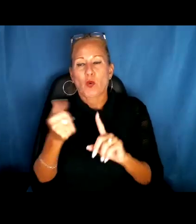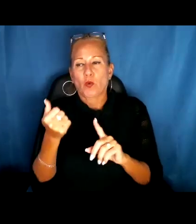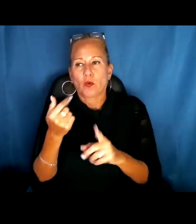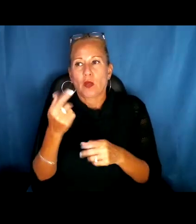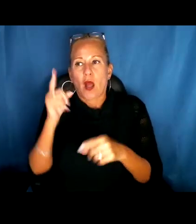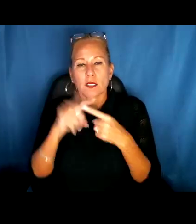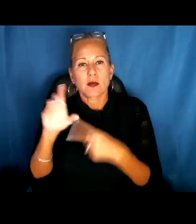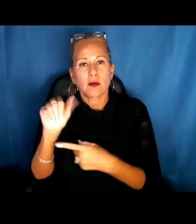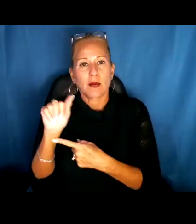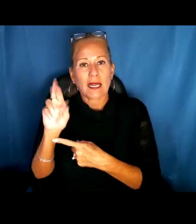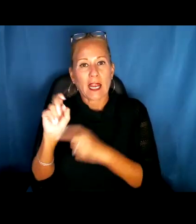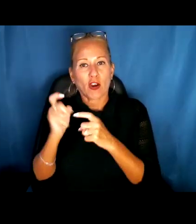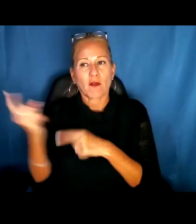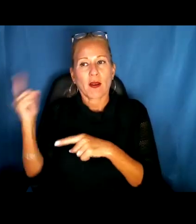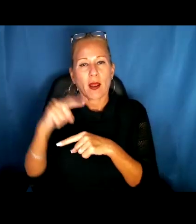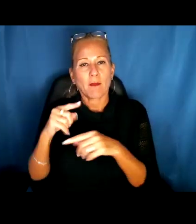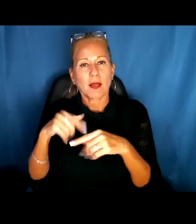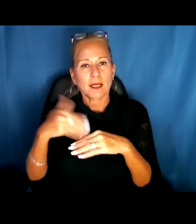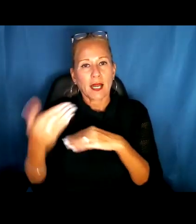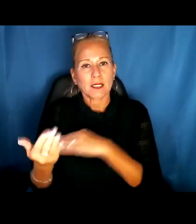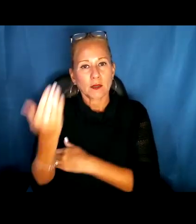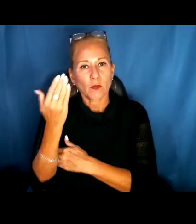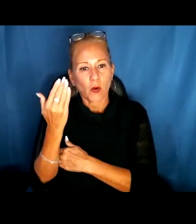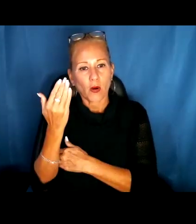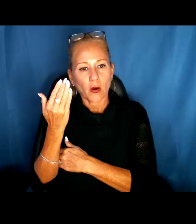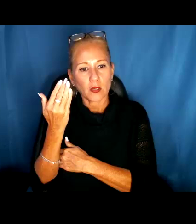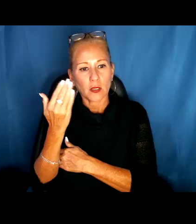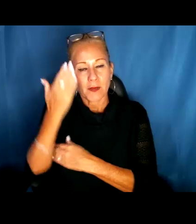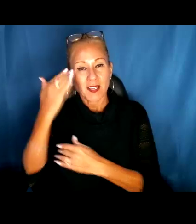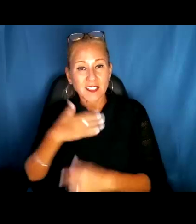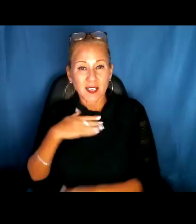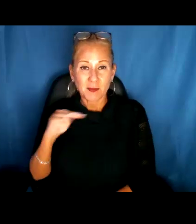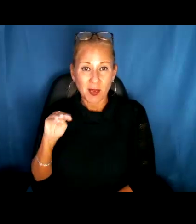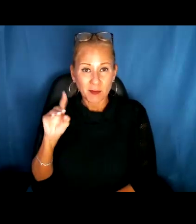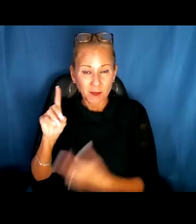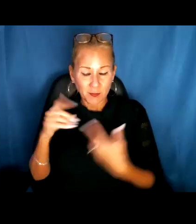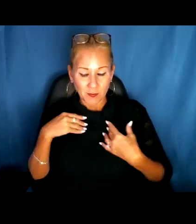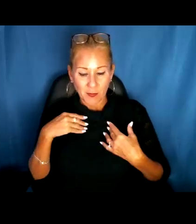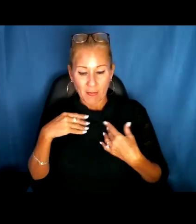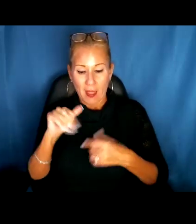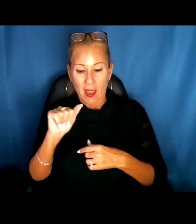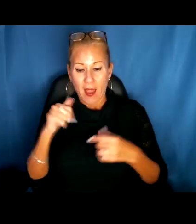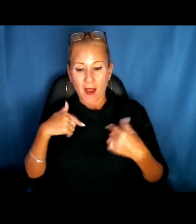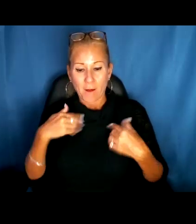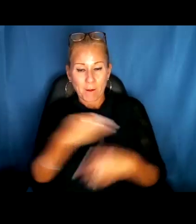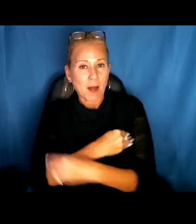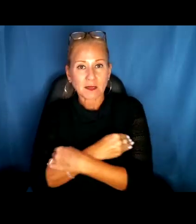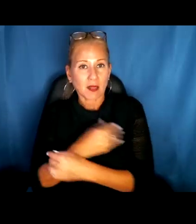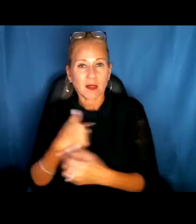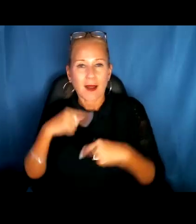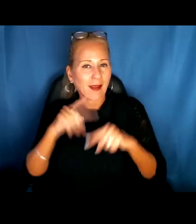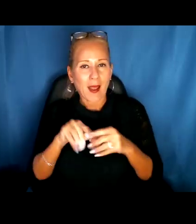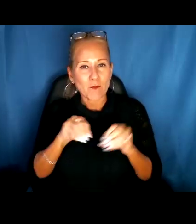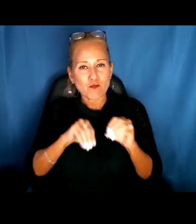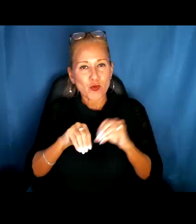my caregiver came the next morning. Because of my spinal muscular atrophy, I'm not able to get out of bed, roll over or move myself, or